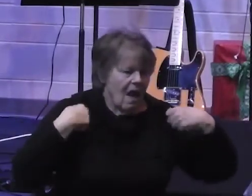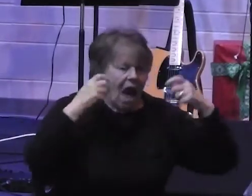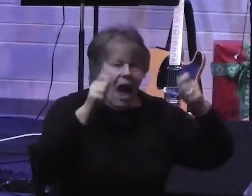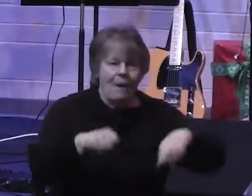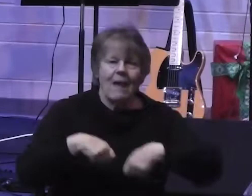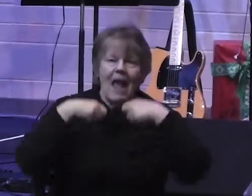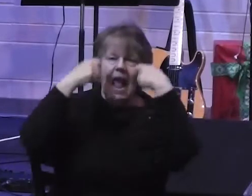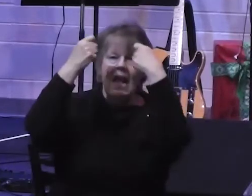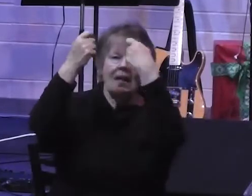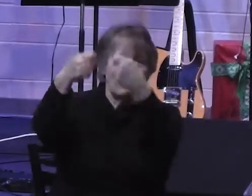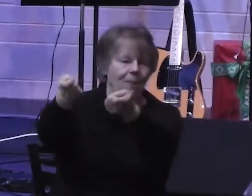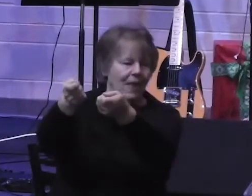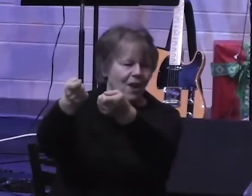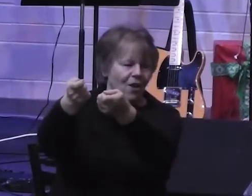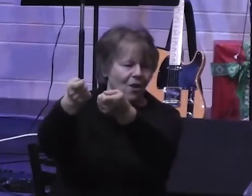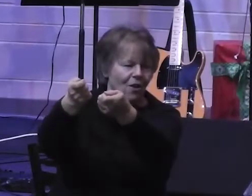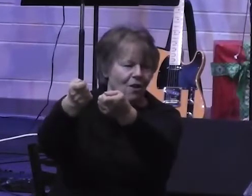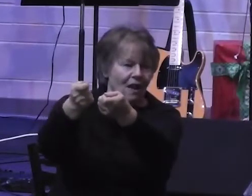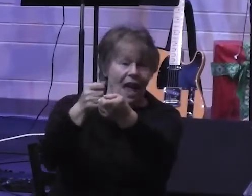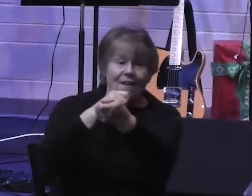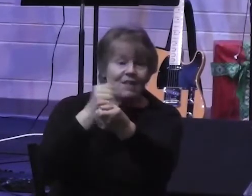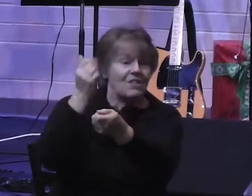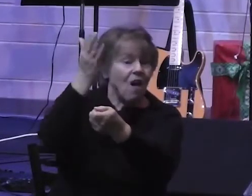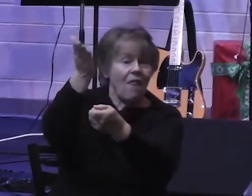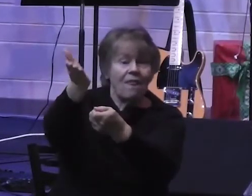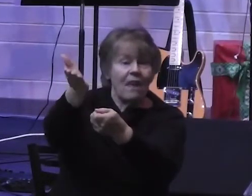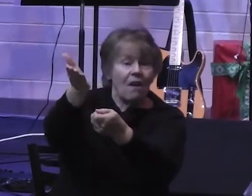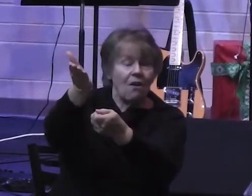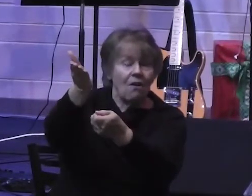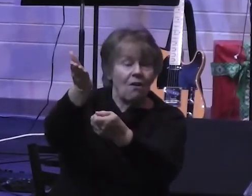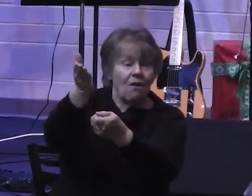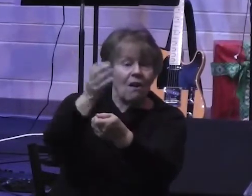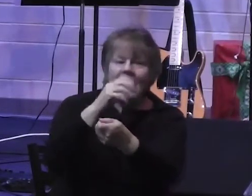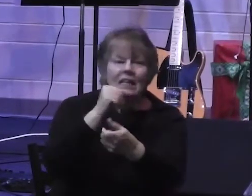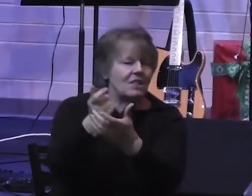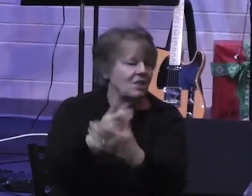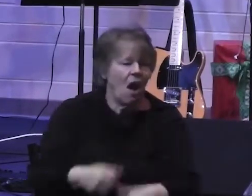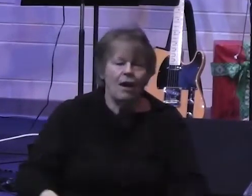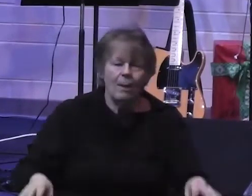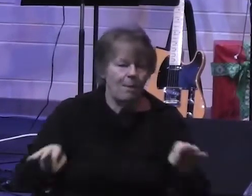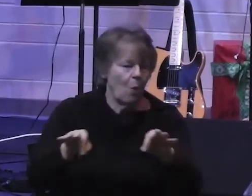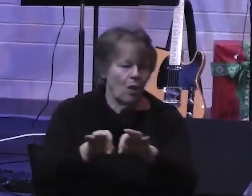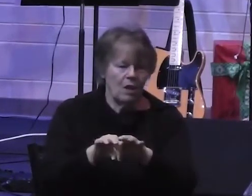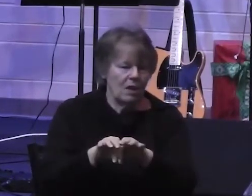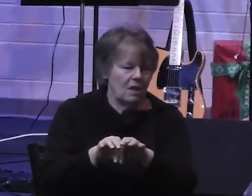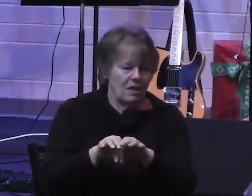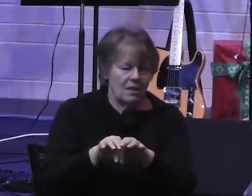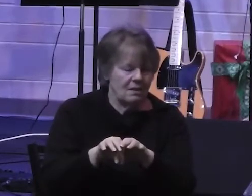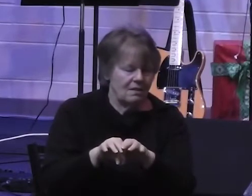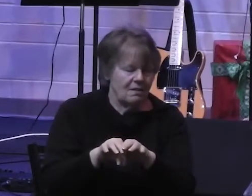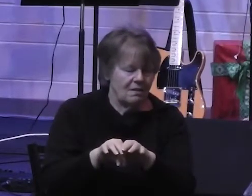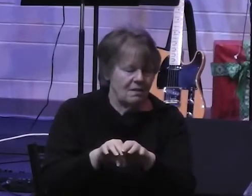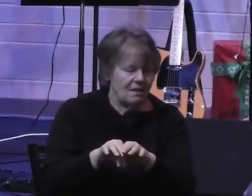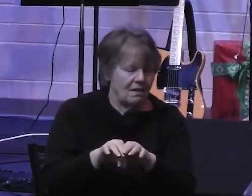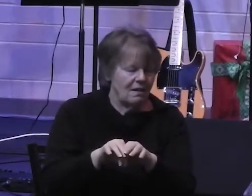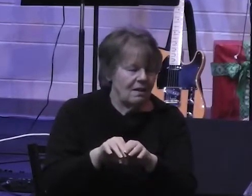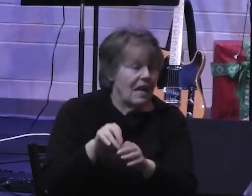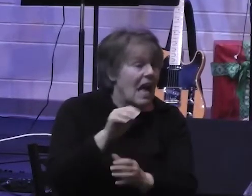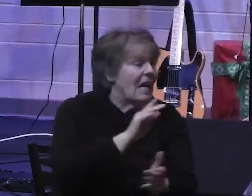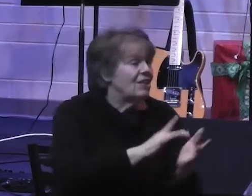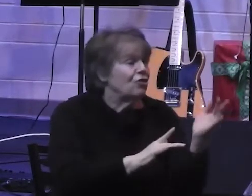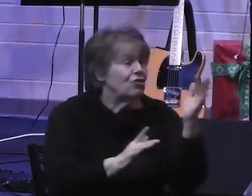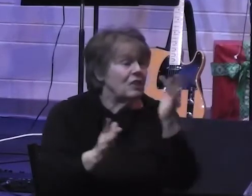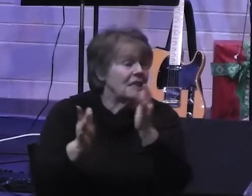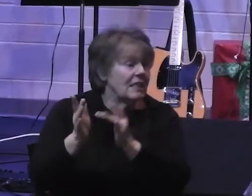not hanging on this hook, then none of it matters. Jesus